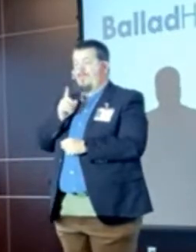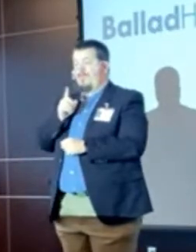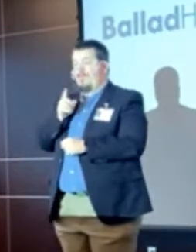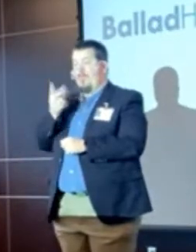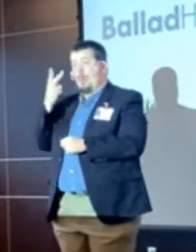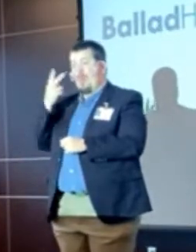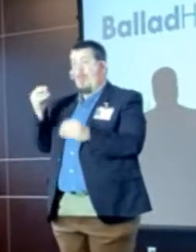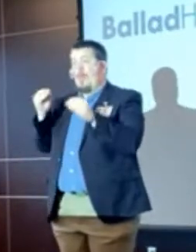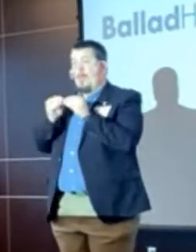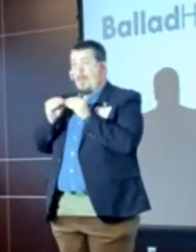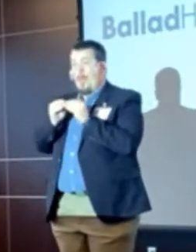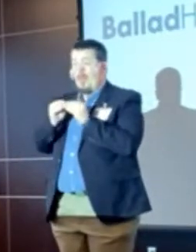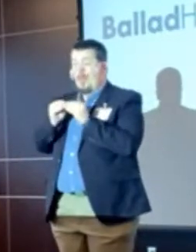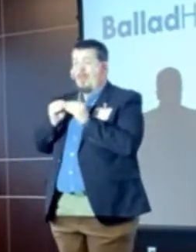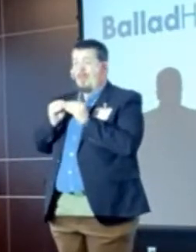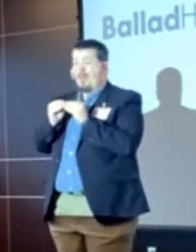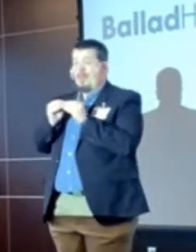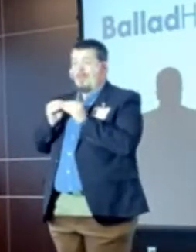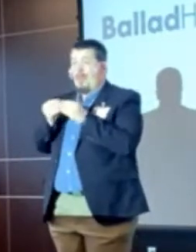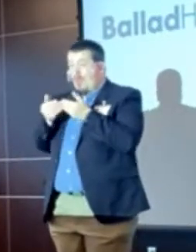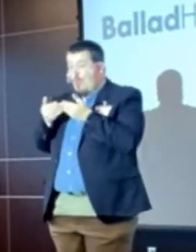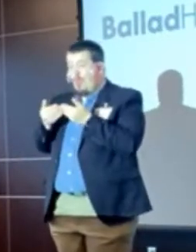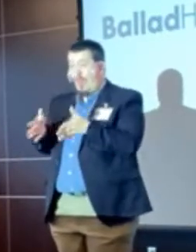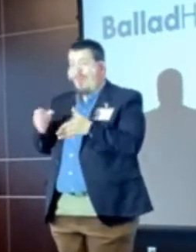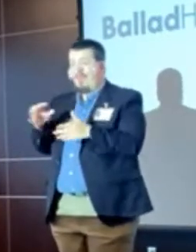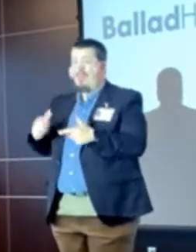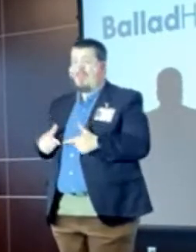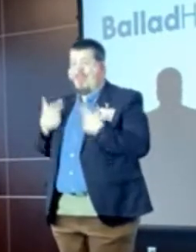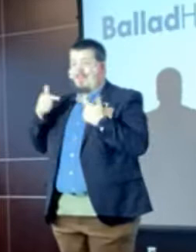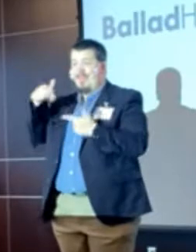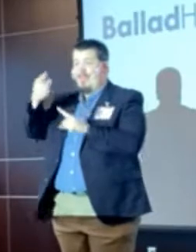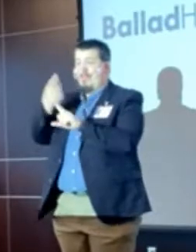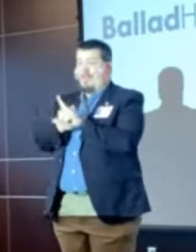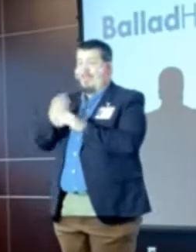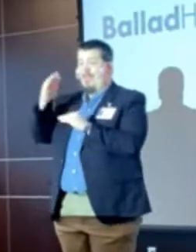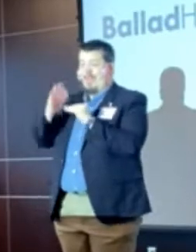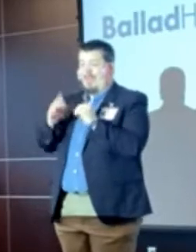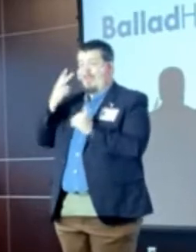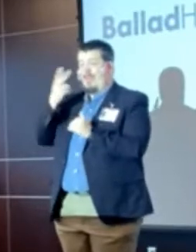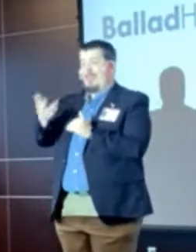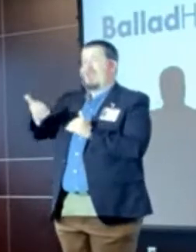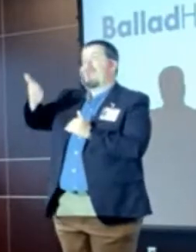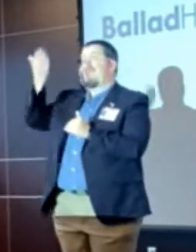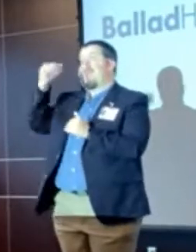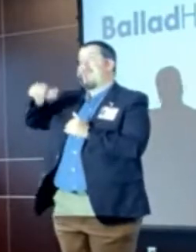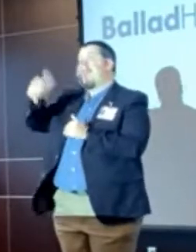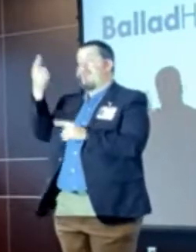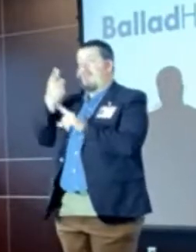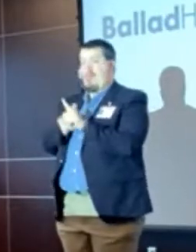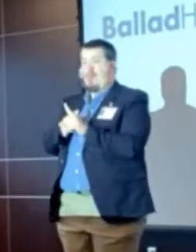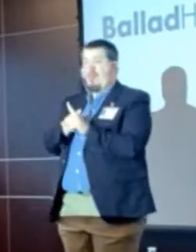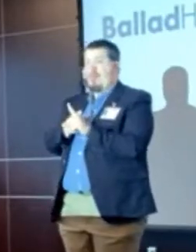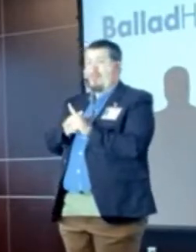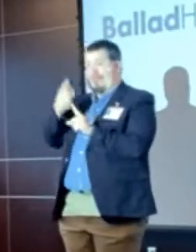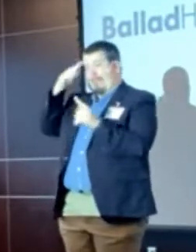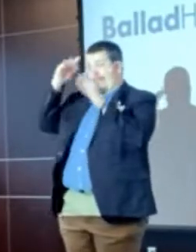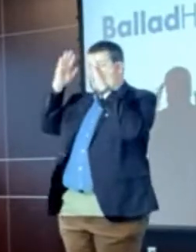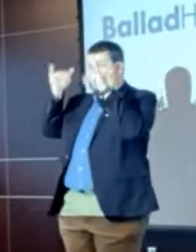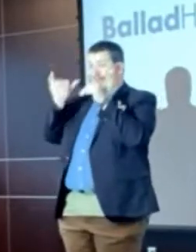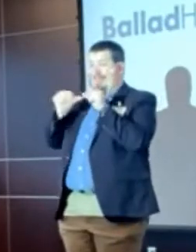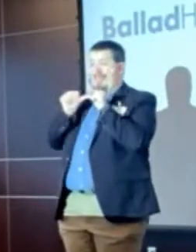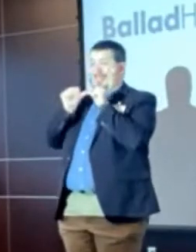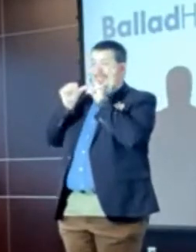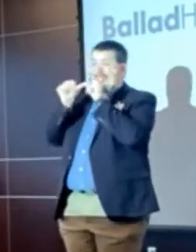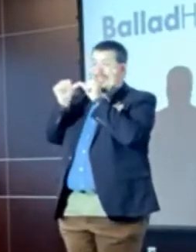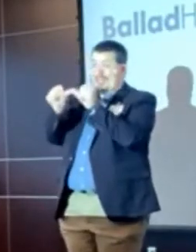Again, we've seen more loss of life this month than we've seen in prior months. We do expect that to continue